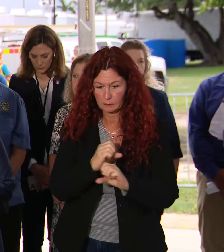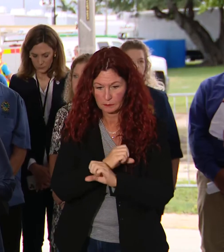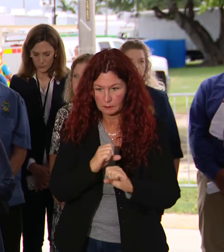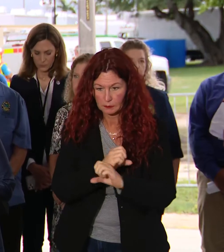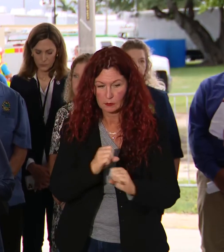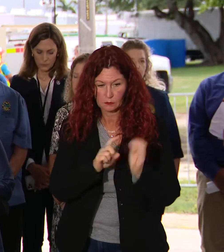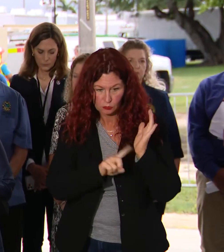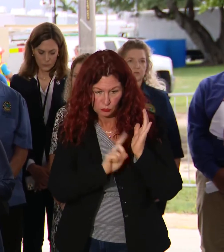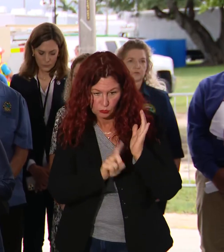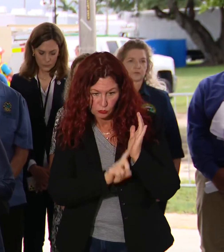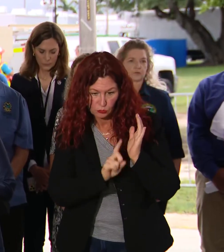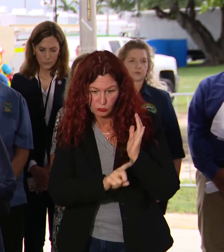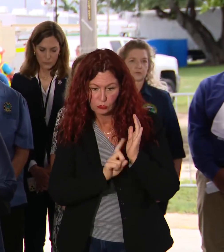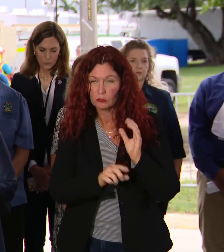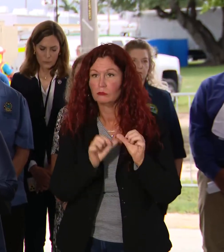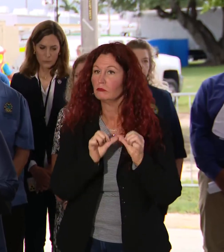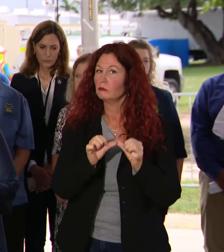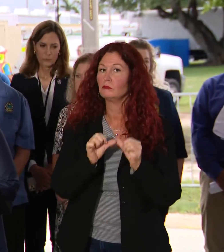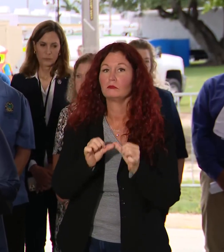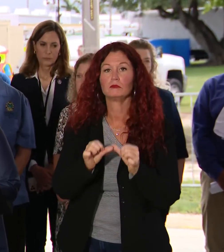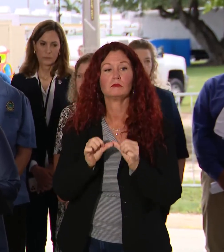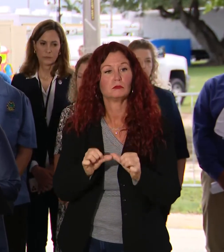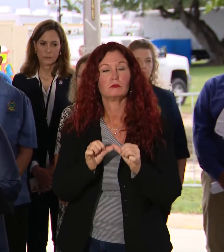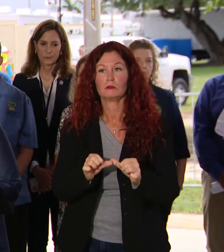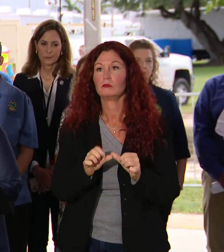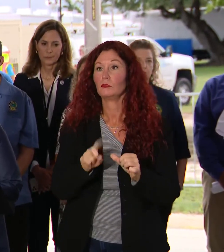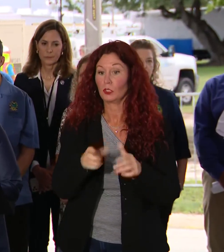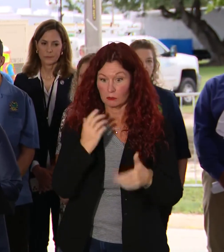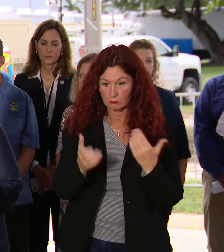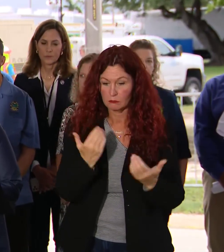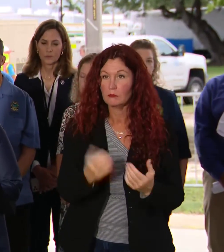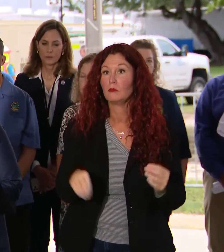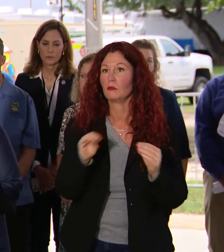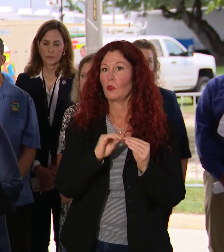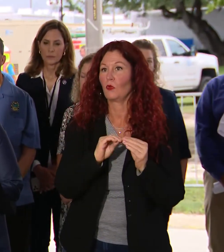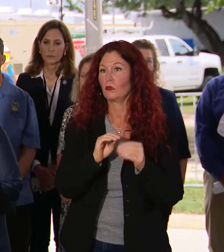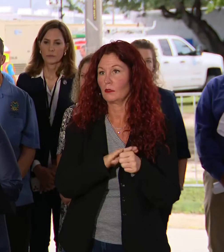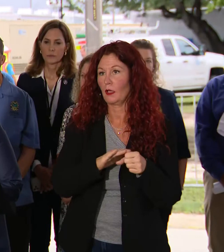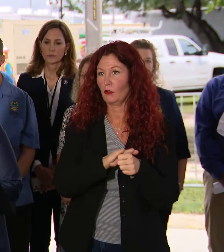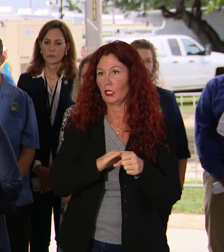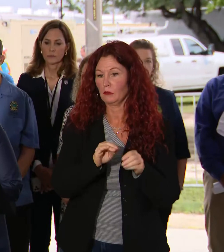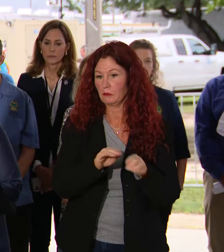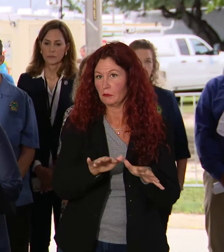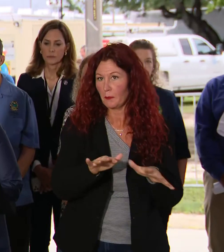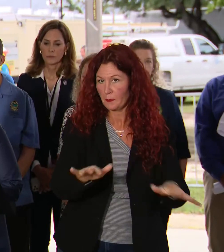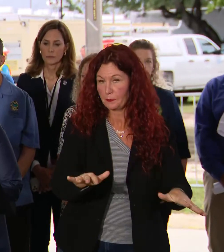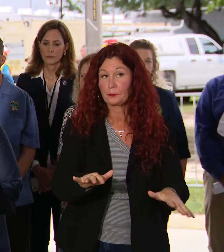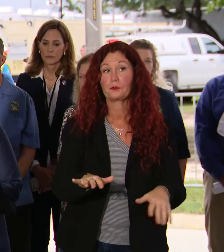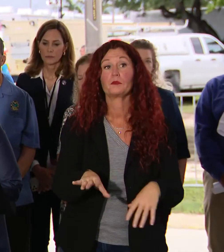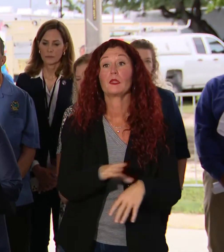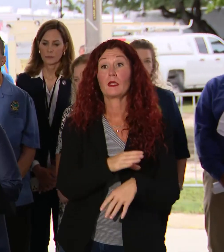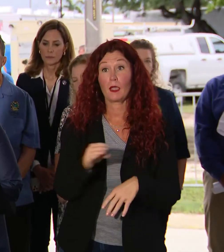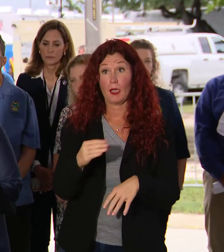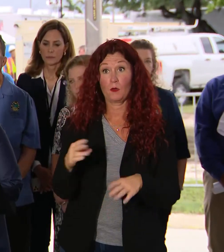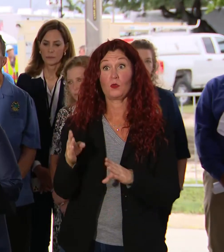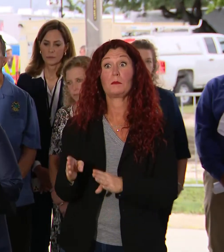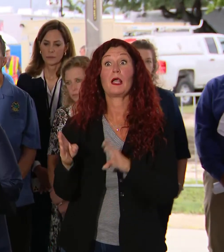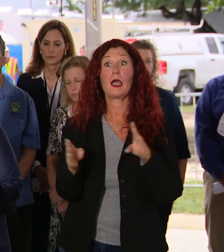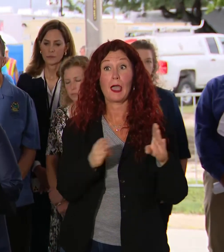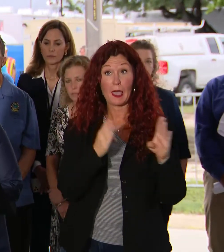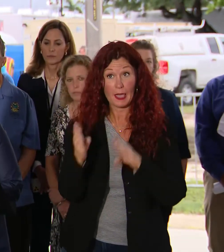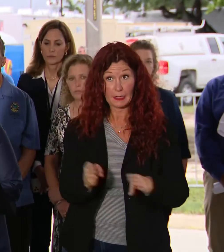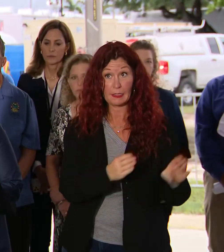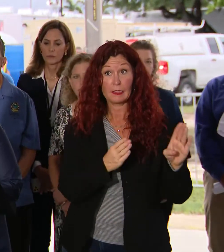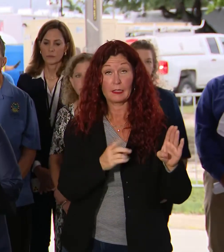possible as it becomes safe to do so. And we're proceeding with planning for the likely demolition of the